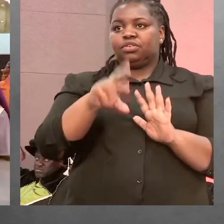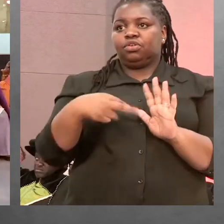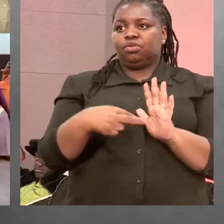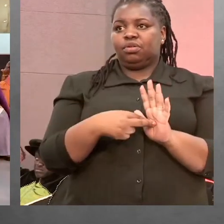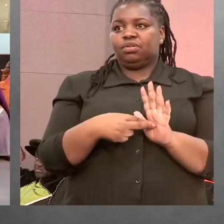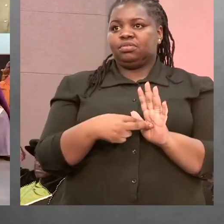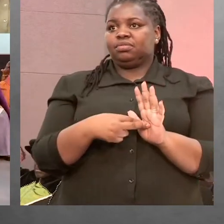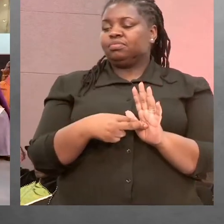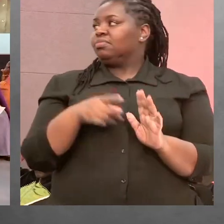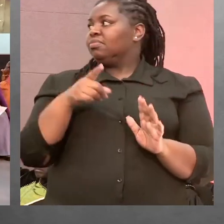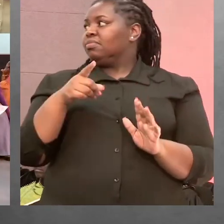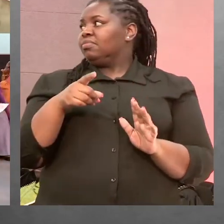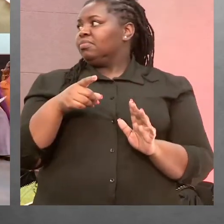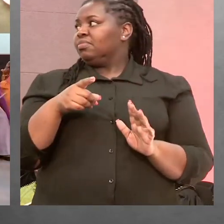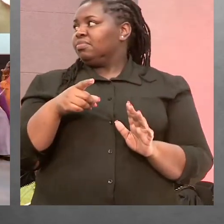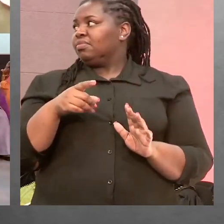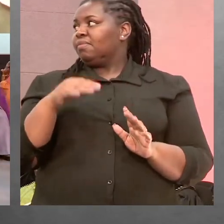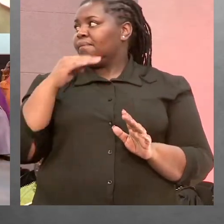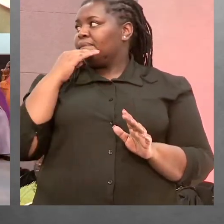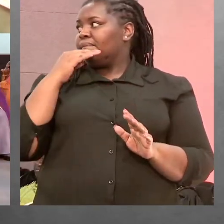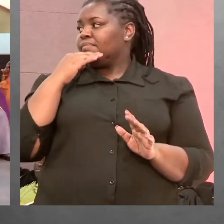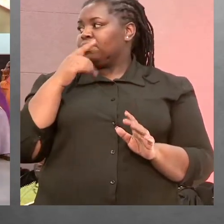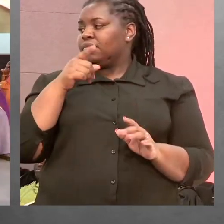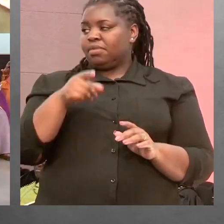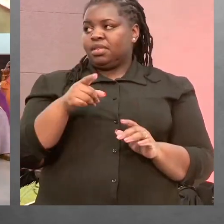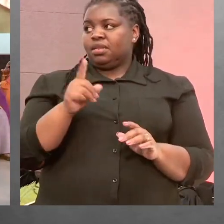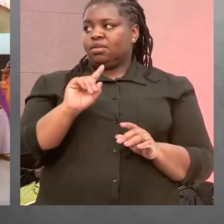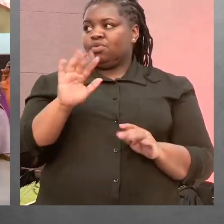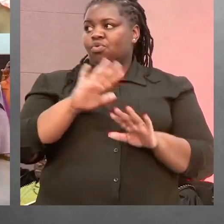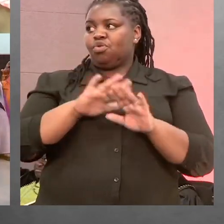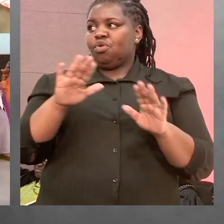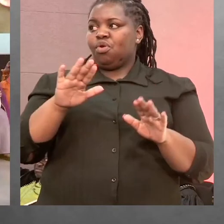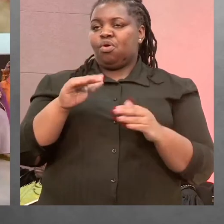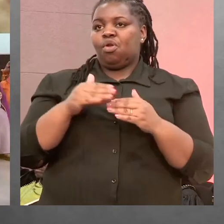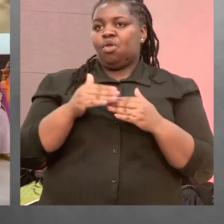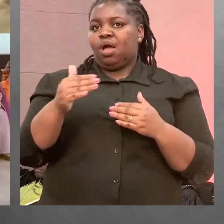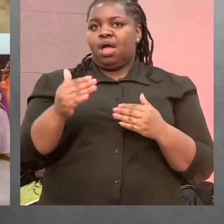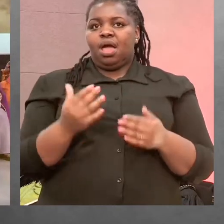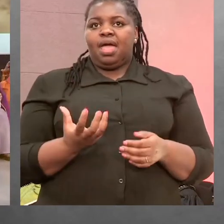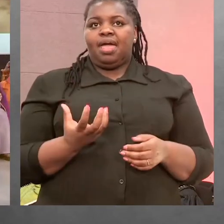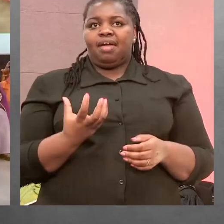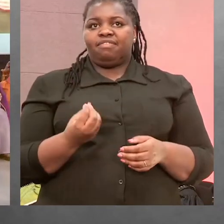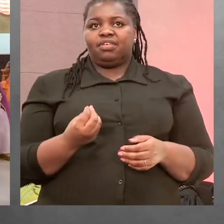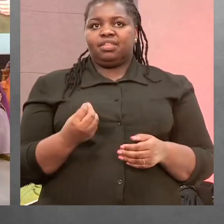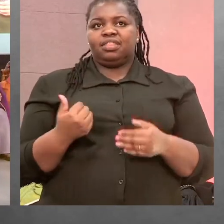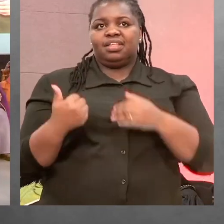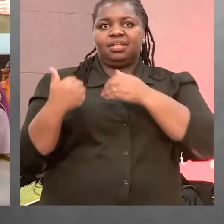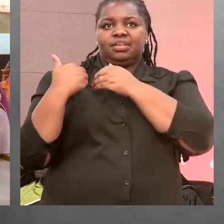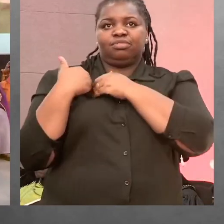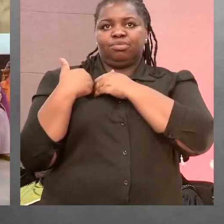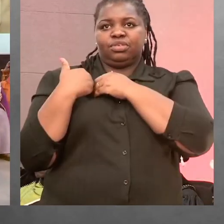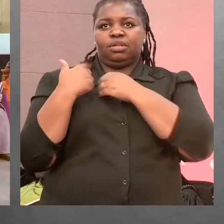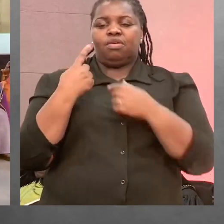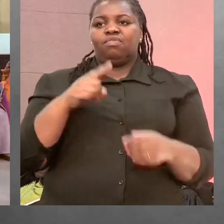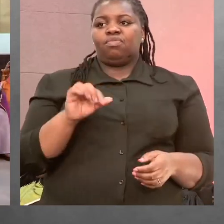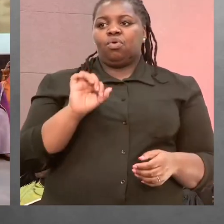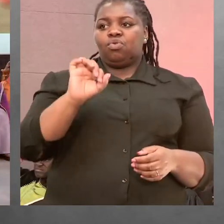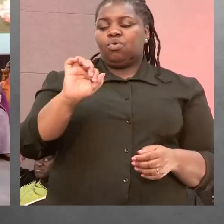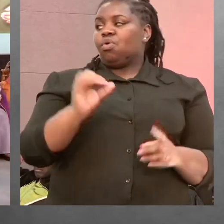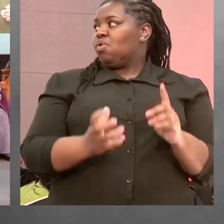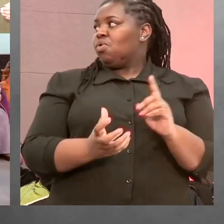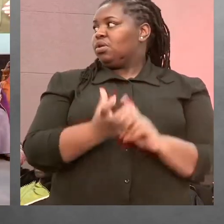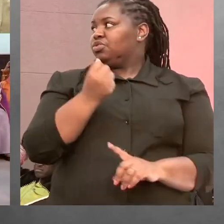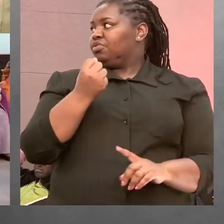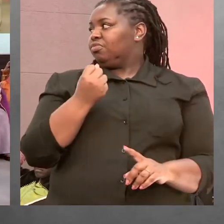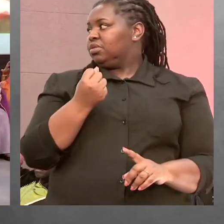are occupying, it then means that you are no longer having a responsibility for your own